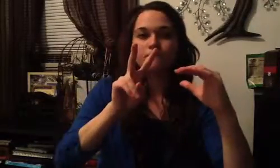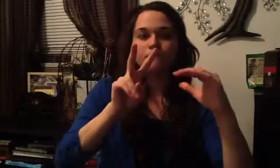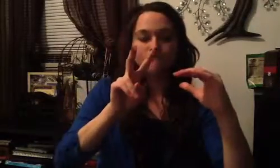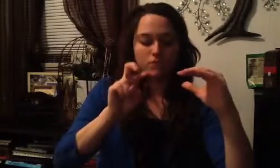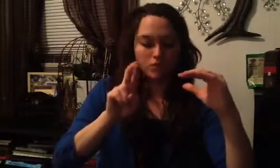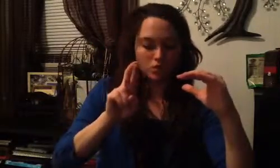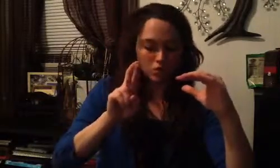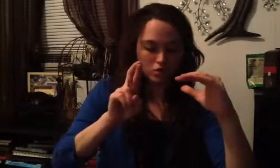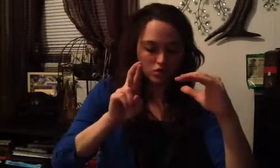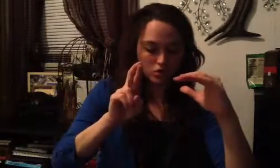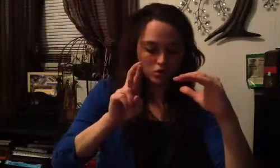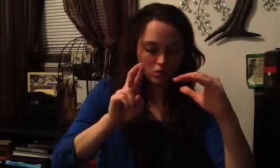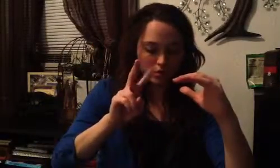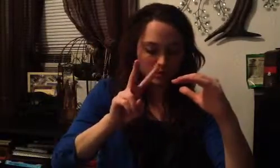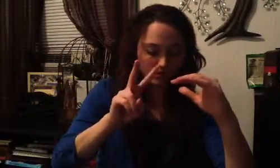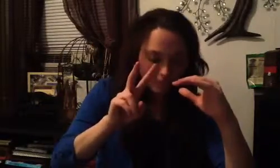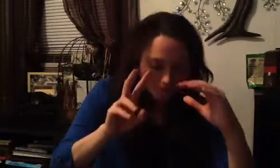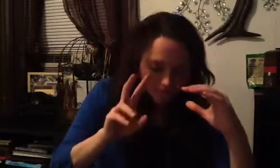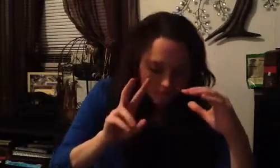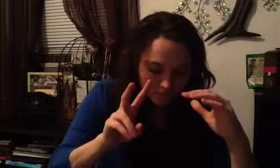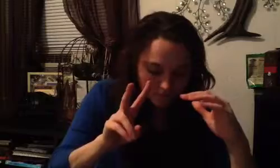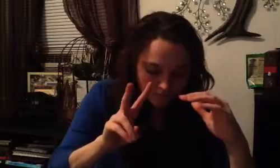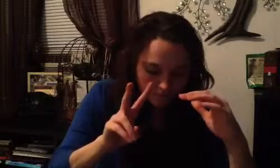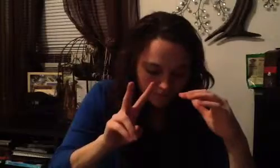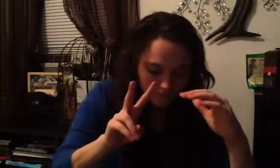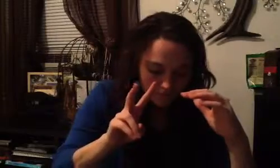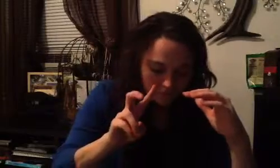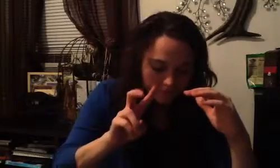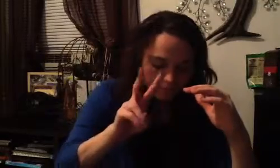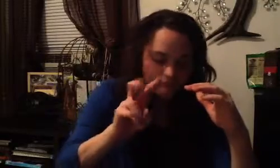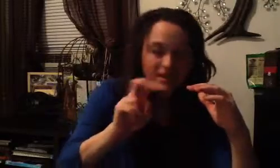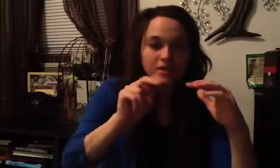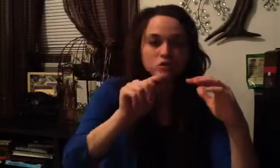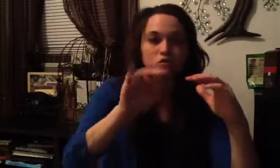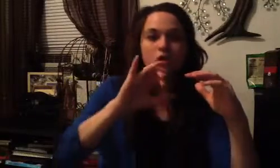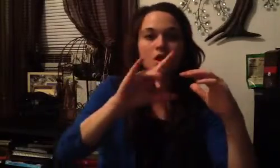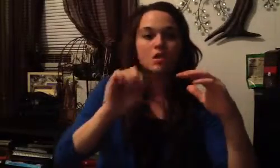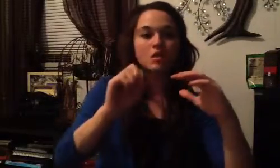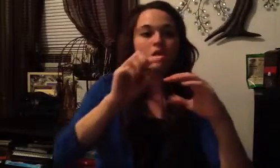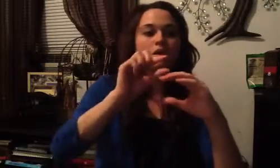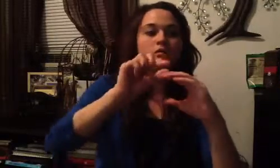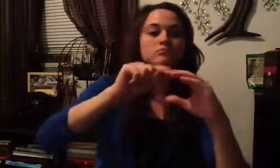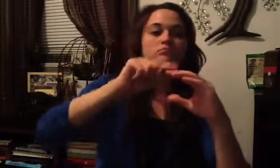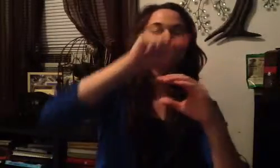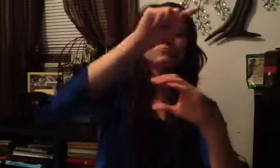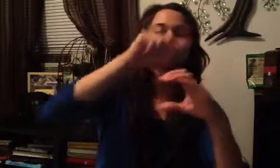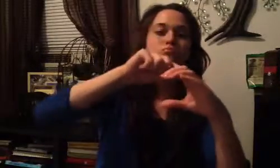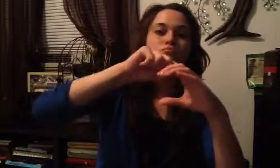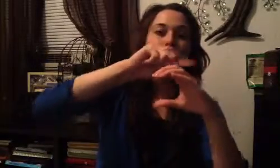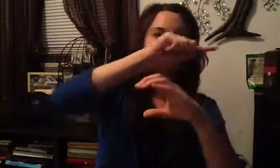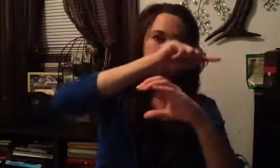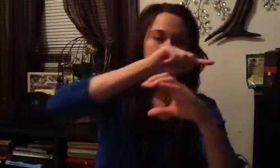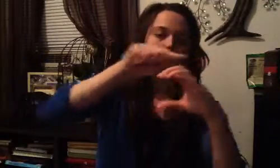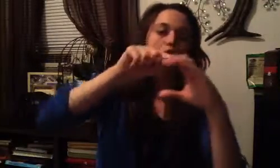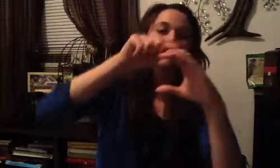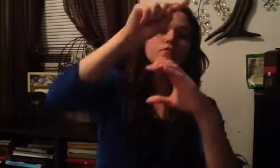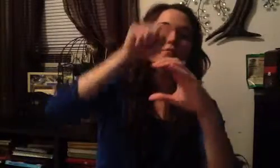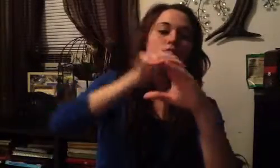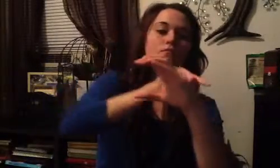into the right atrium through the inferior vena cava. Again, deoxygenated blood, red blood cells